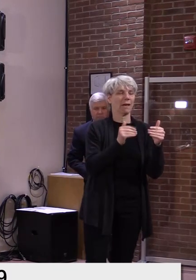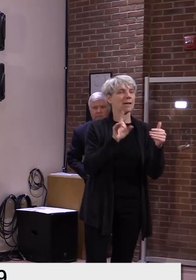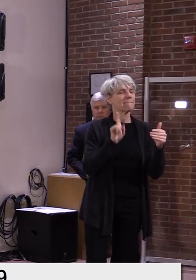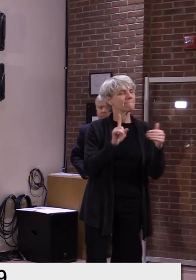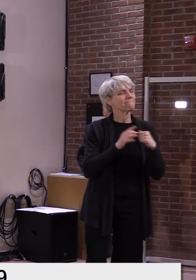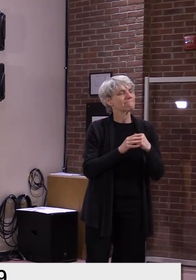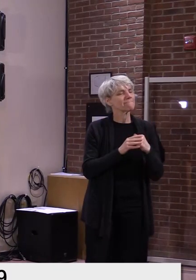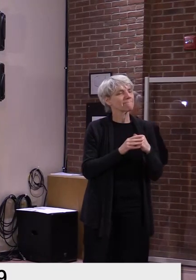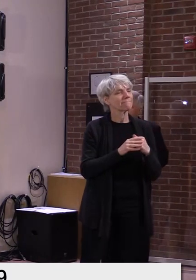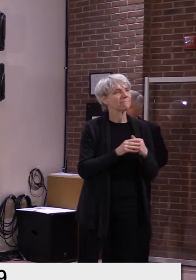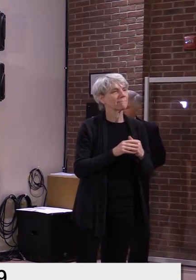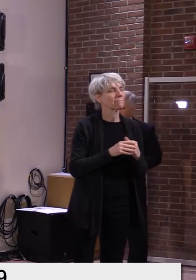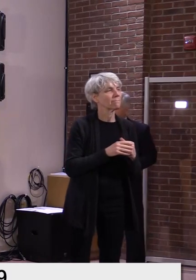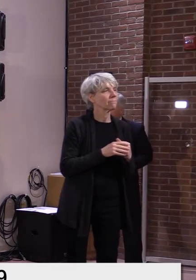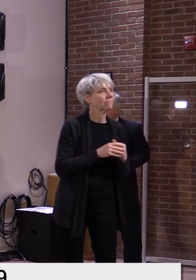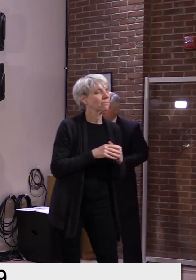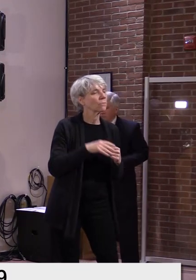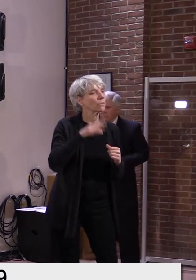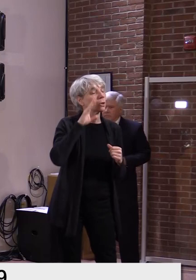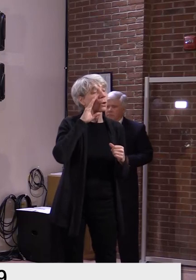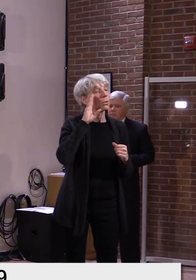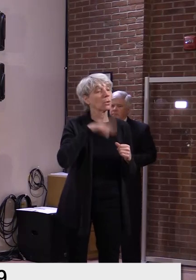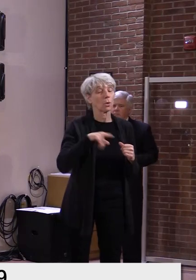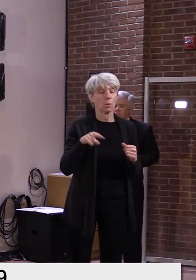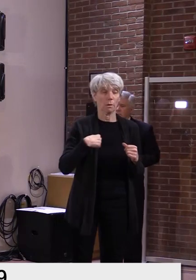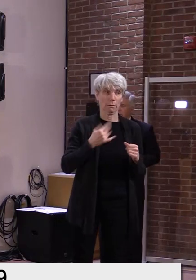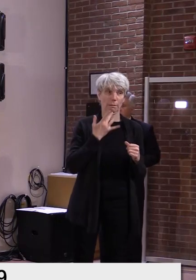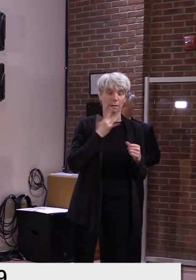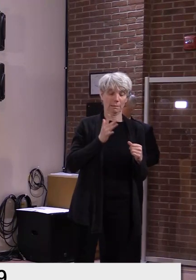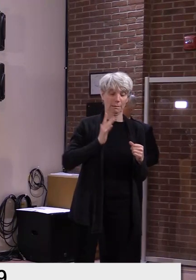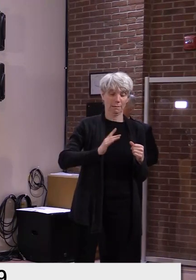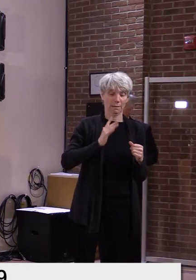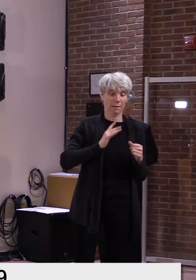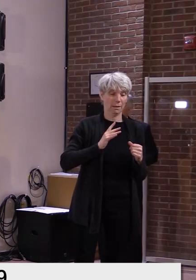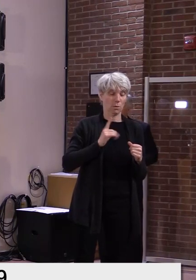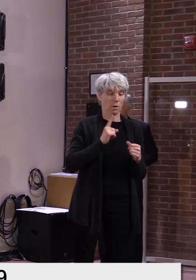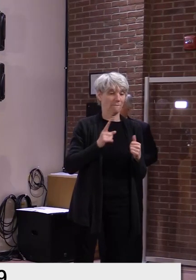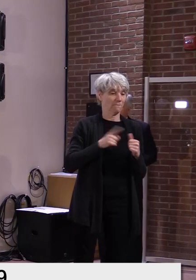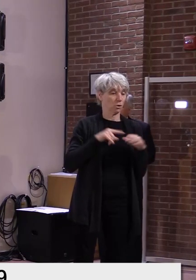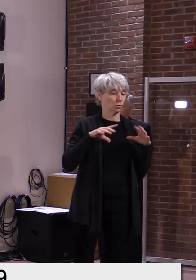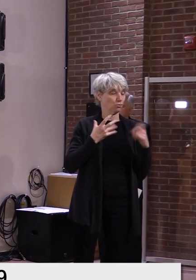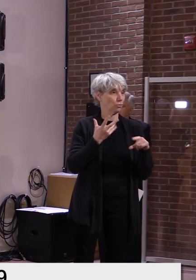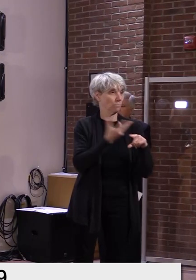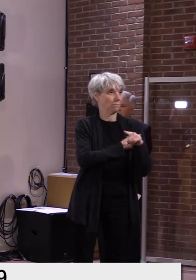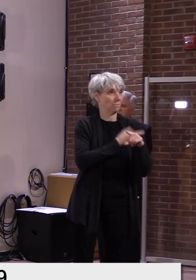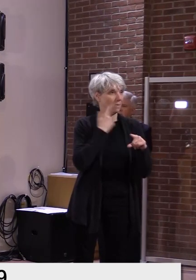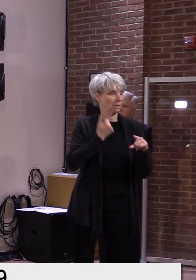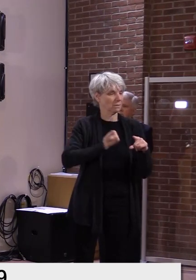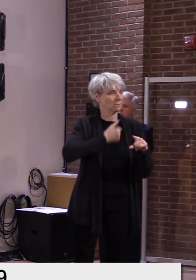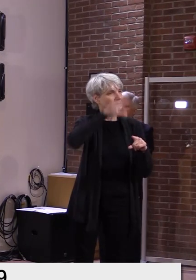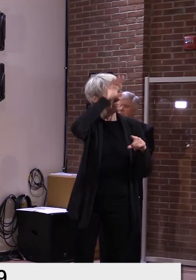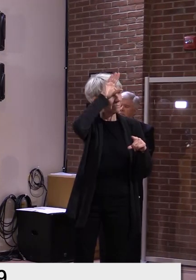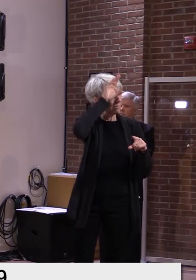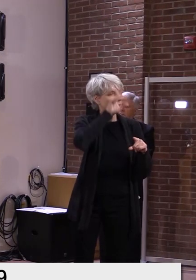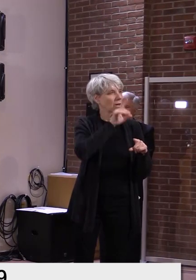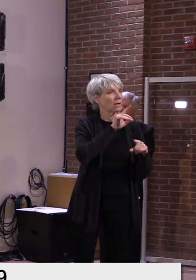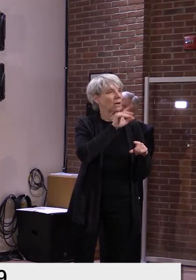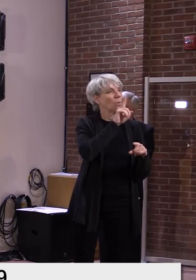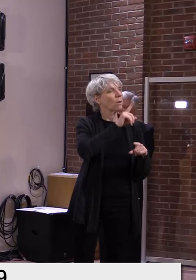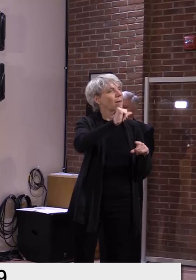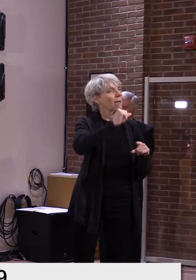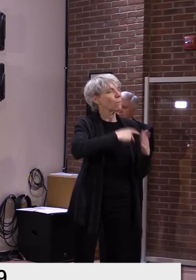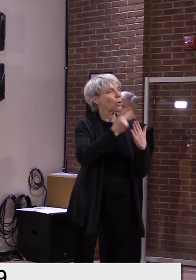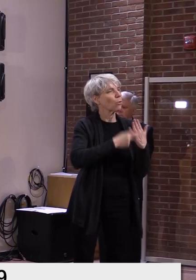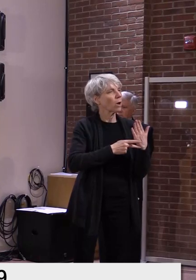as you know, I was fortunate to be vaccinated early on as a firefighter under the 1A program, and I